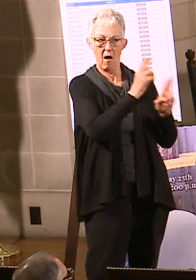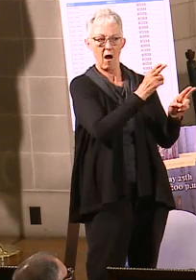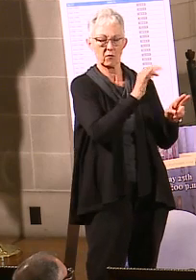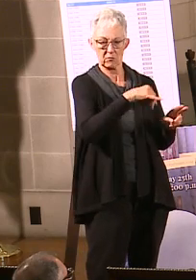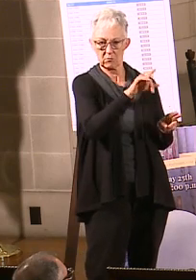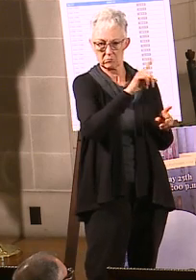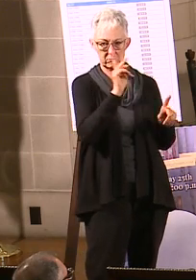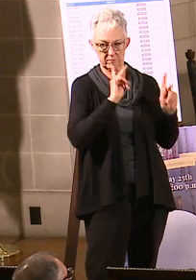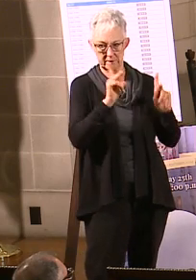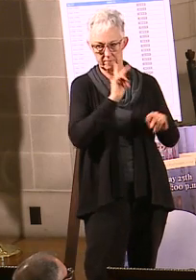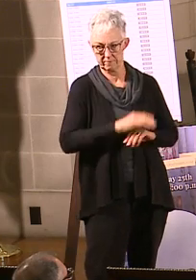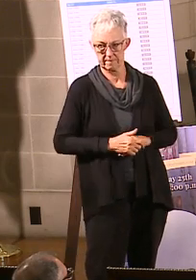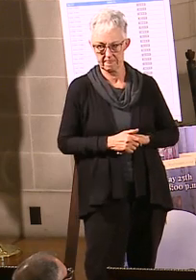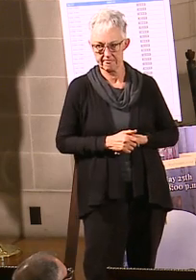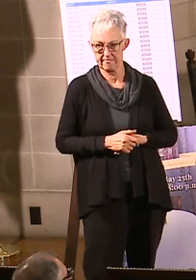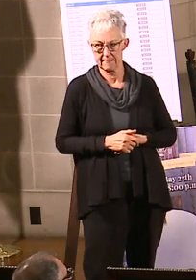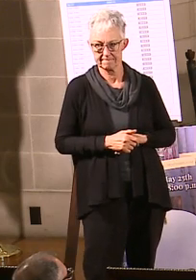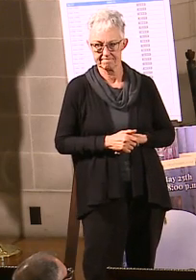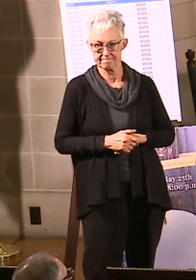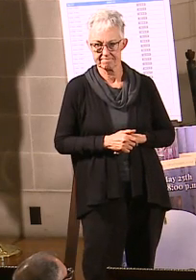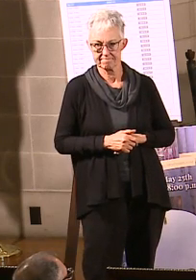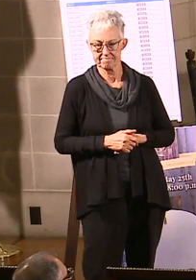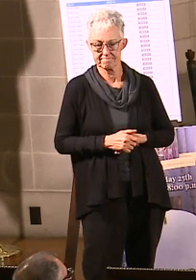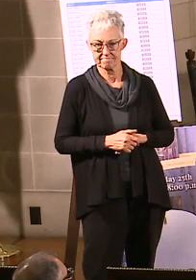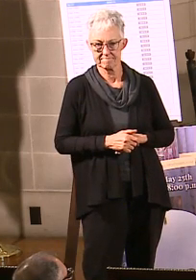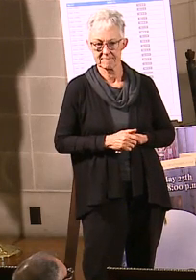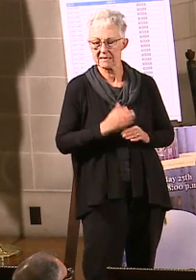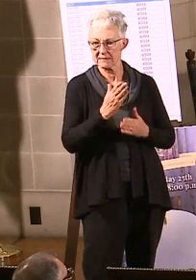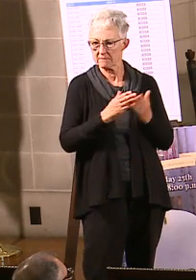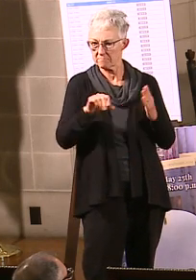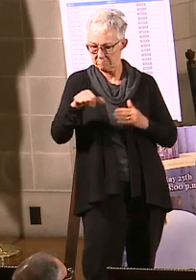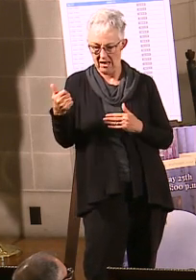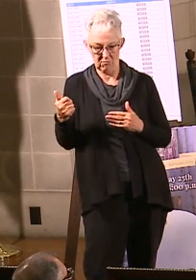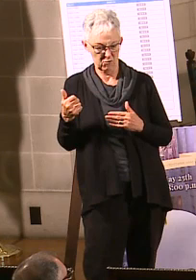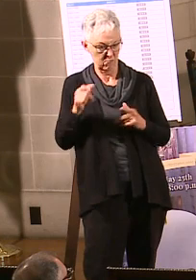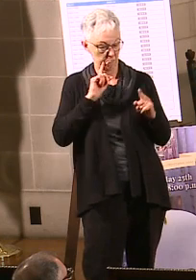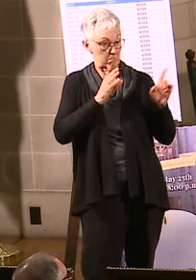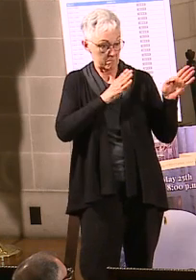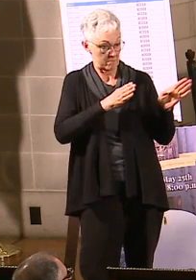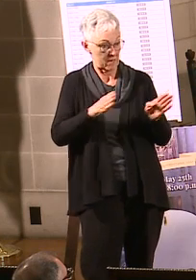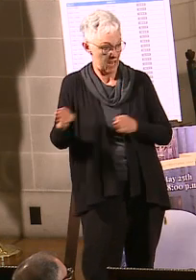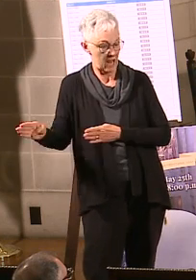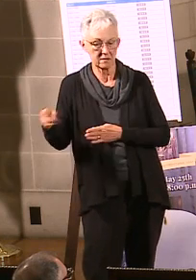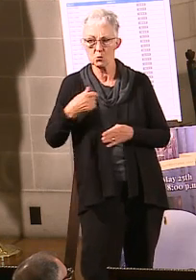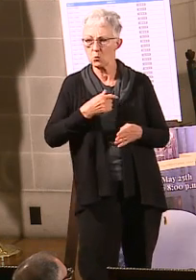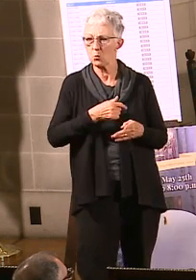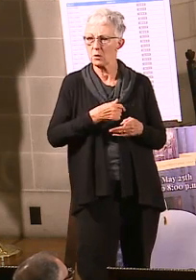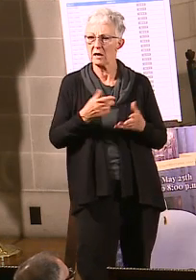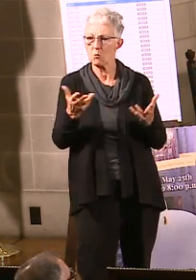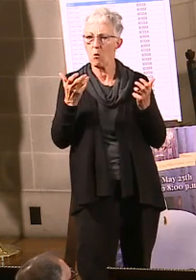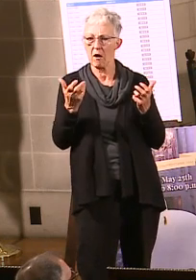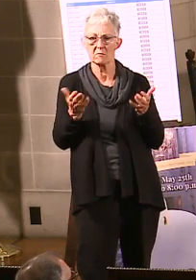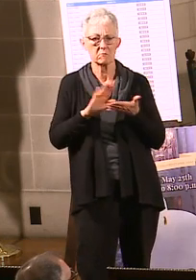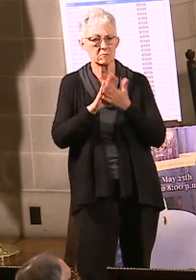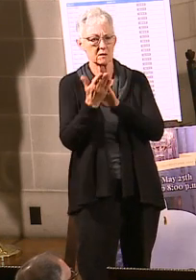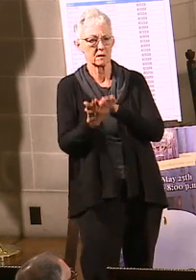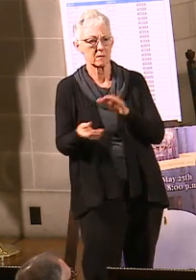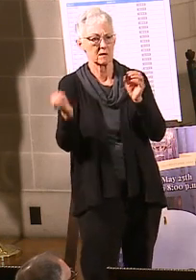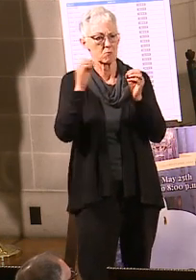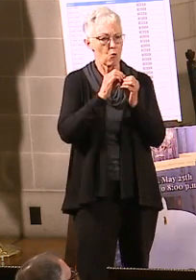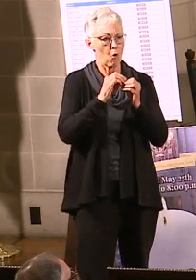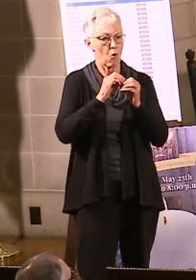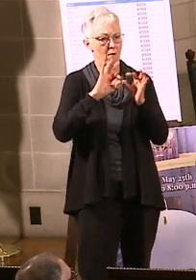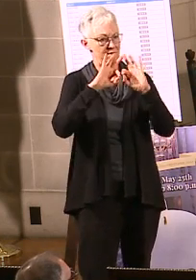that. We also have a number of different things we're going to be doing to be able to be even more family friendly, like extending preferred